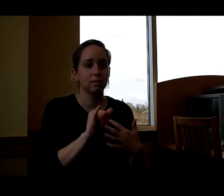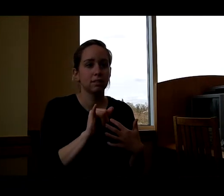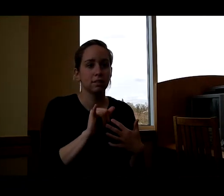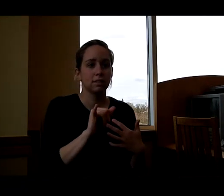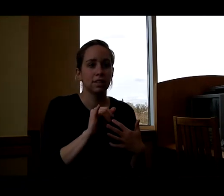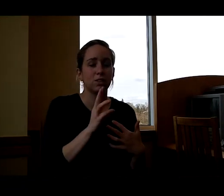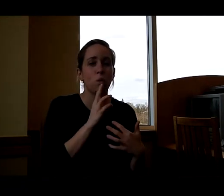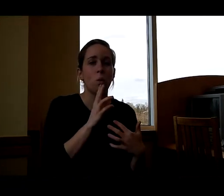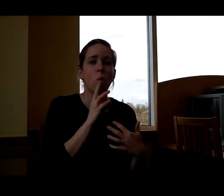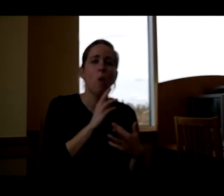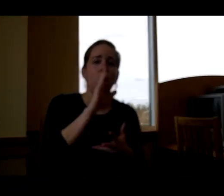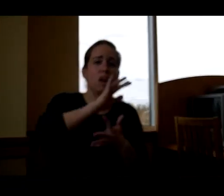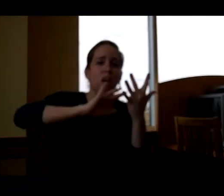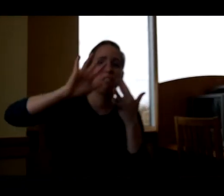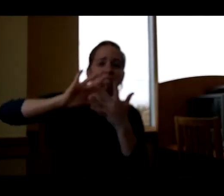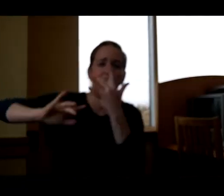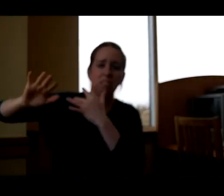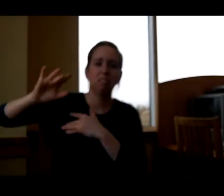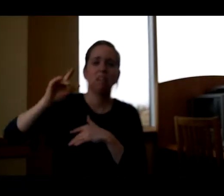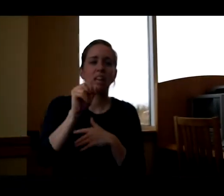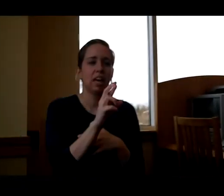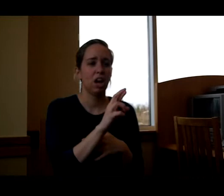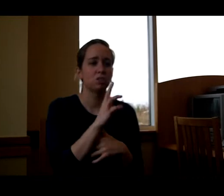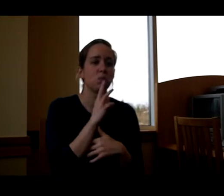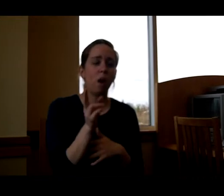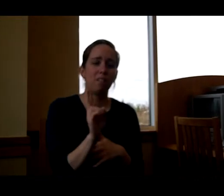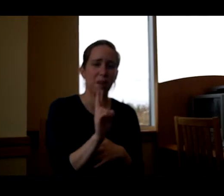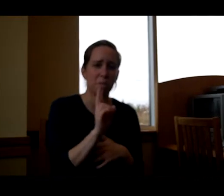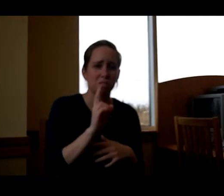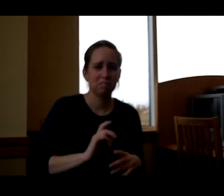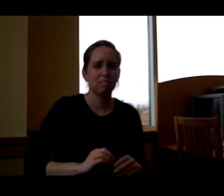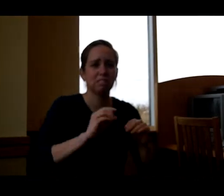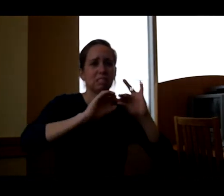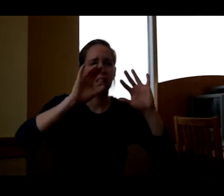water vapor in the atmosphere, or water vapor in the air. That's humidity.